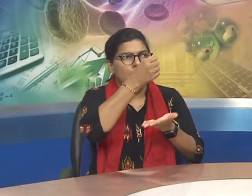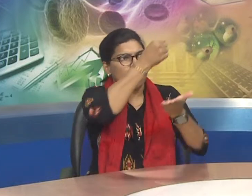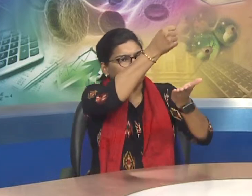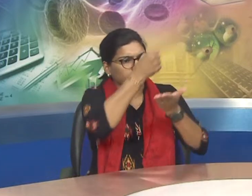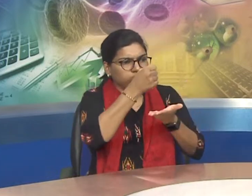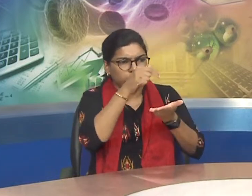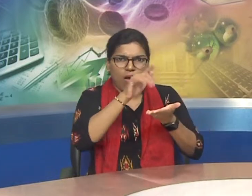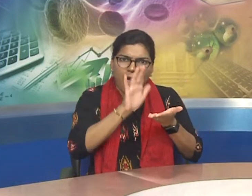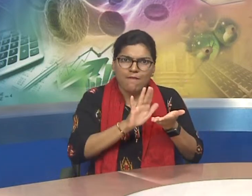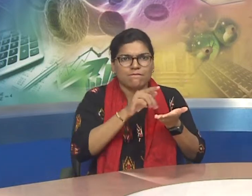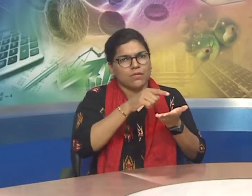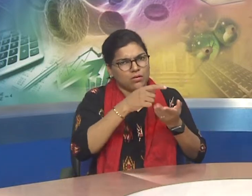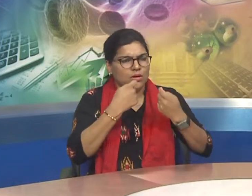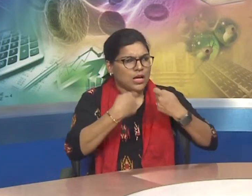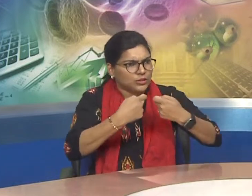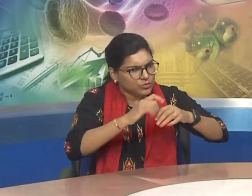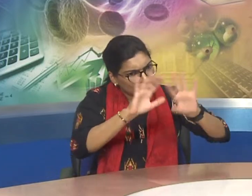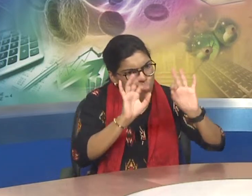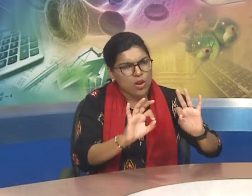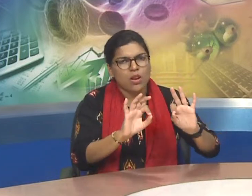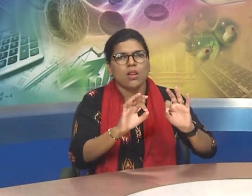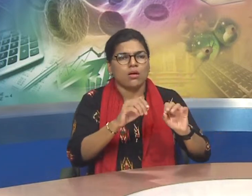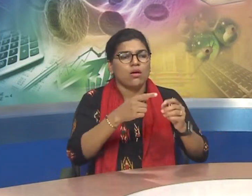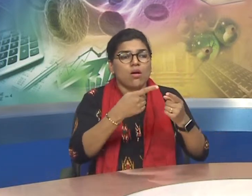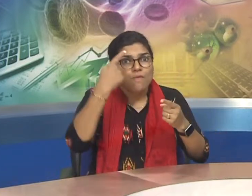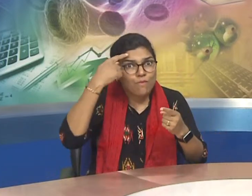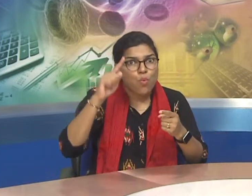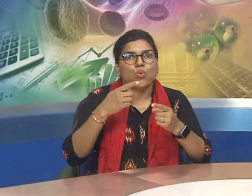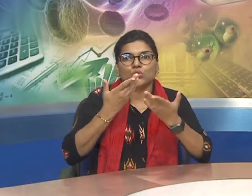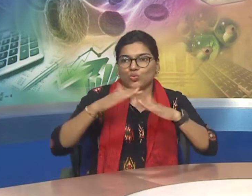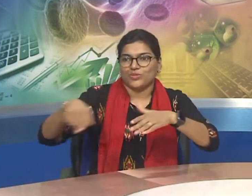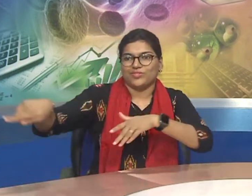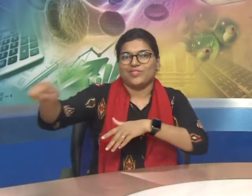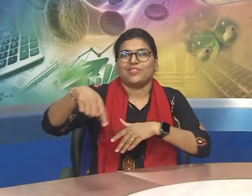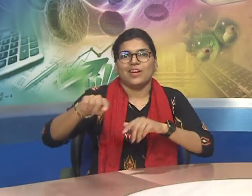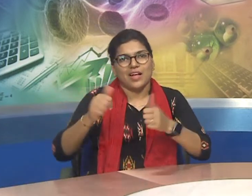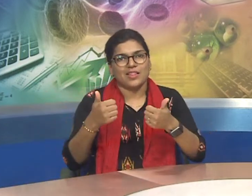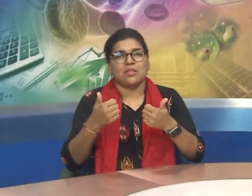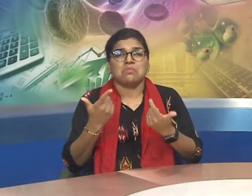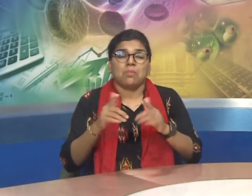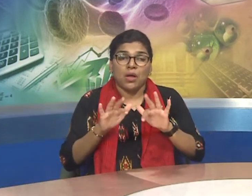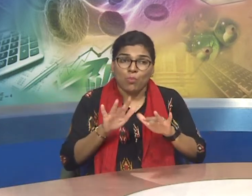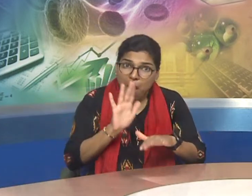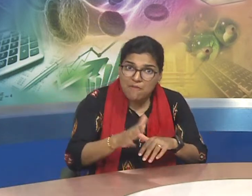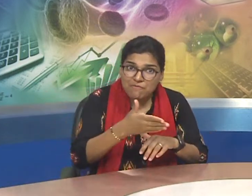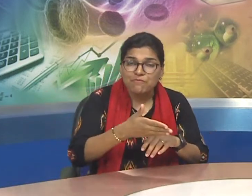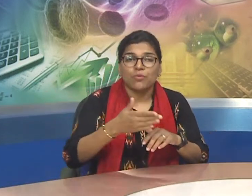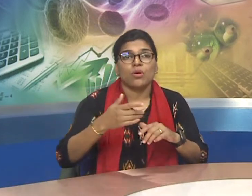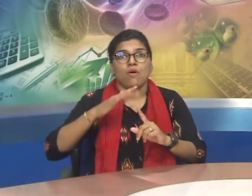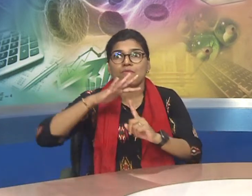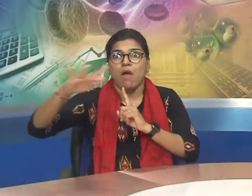Because there is so much of information and so much of new softwares are coming up, so